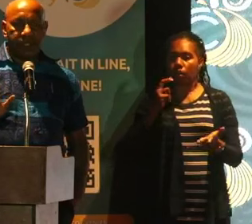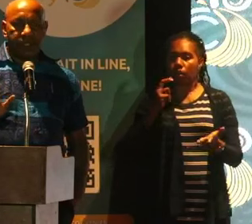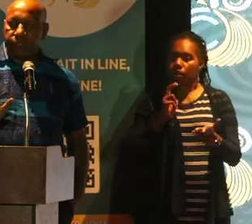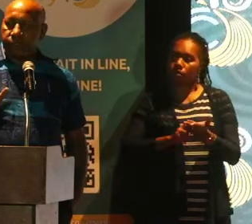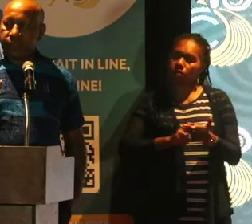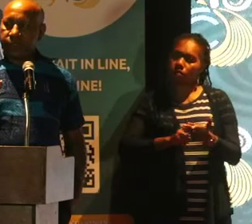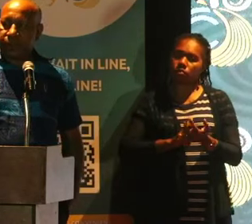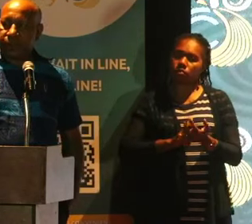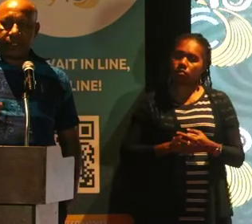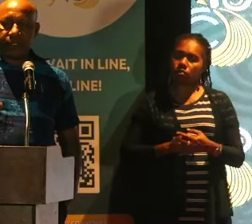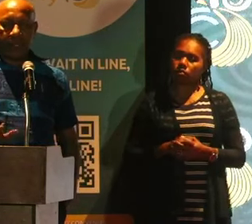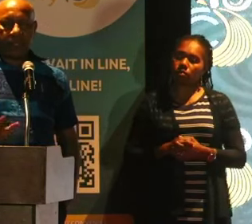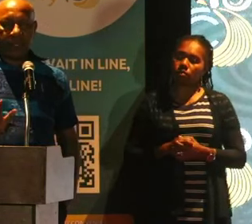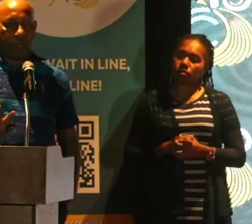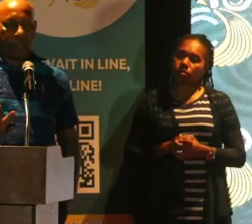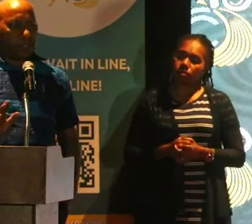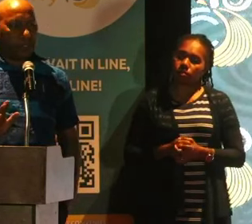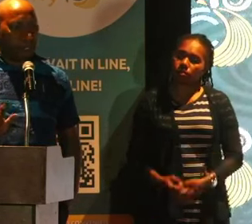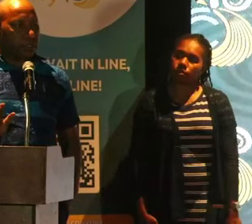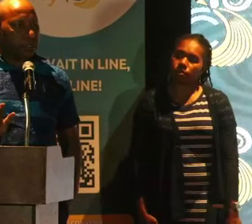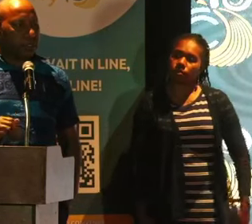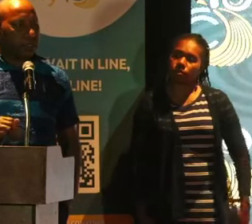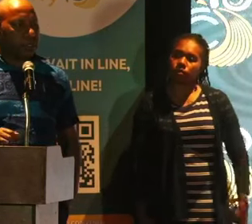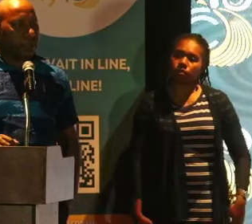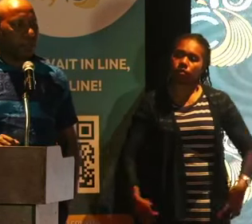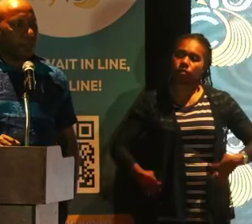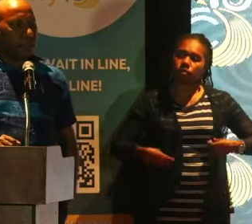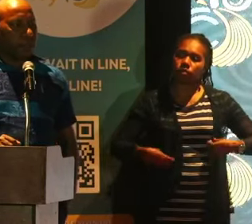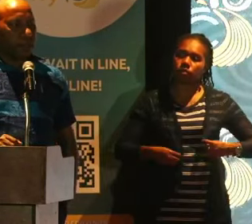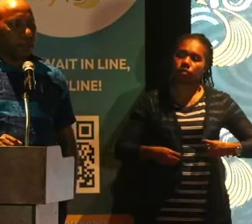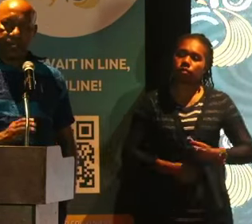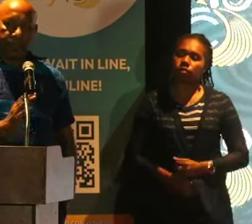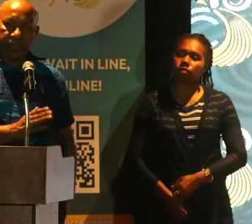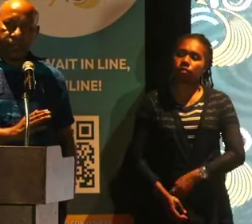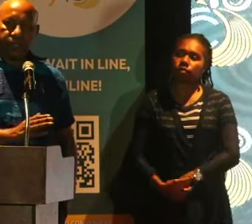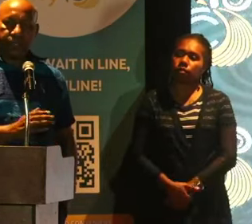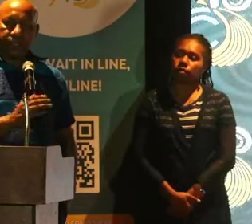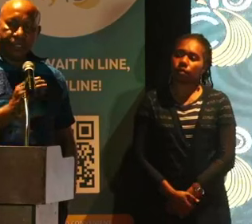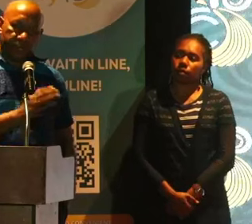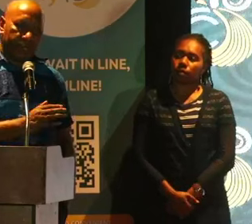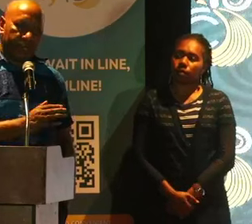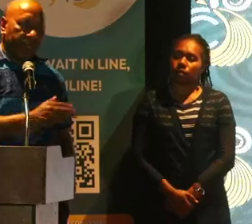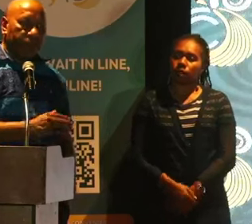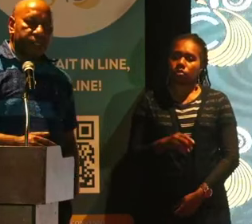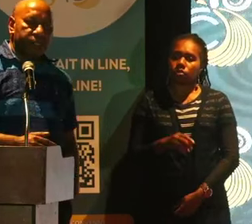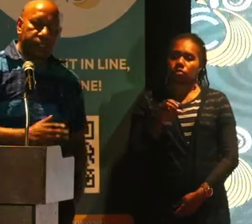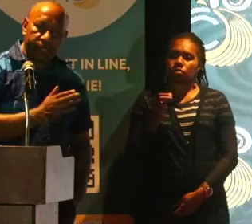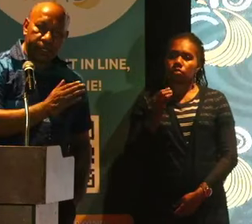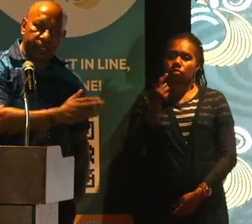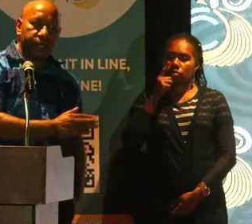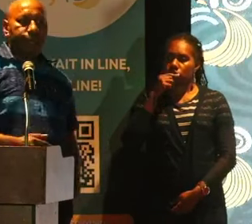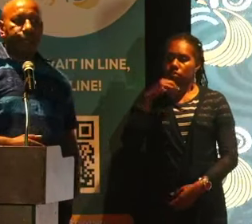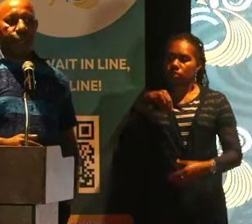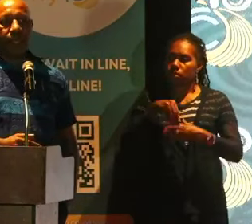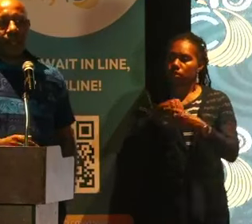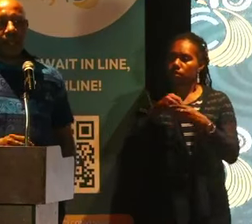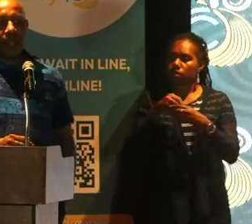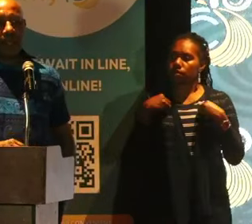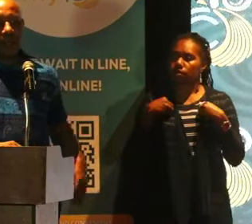maybe 20 or 30% working, living in towns and cities. But the majority, they still live in the village, still in their